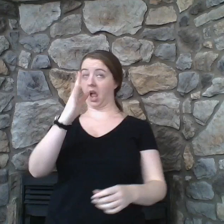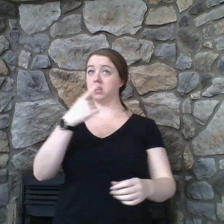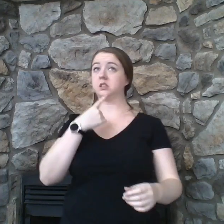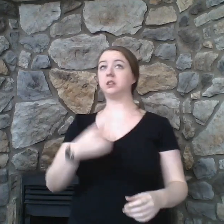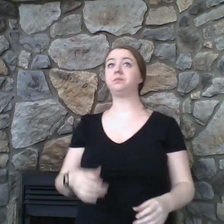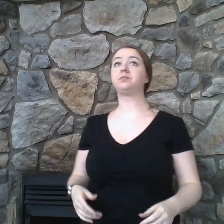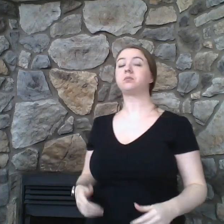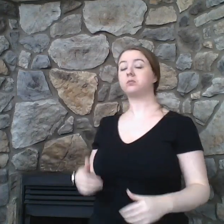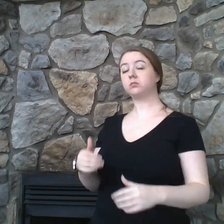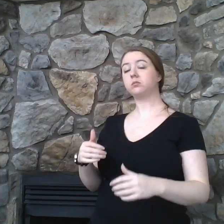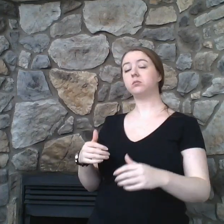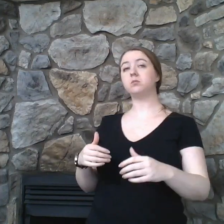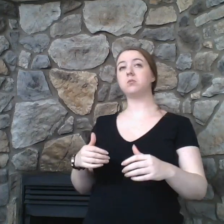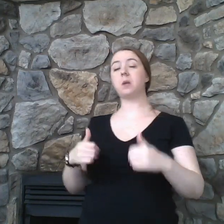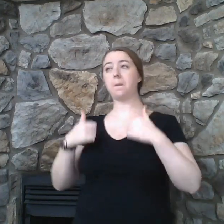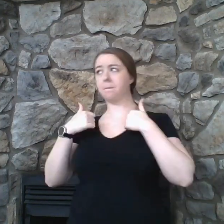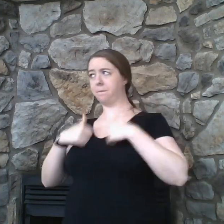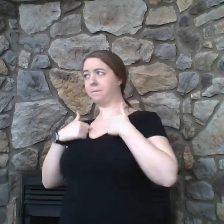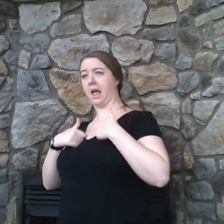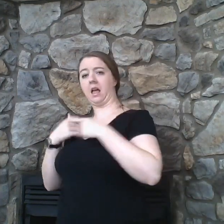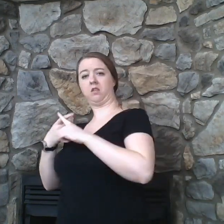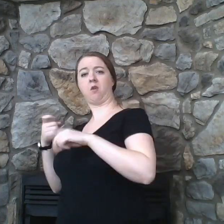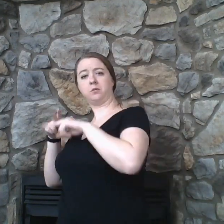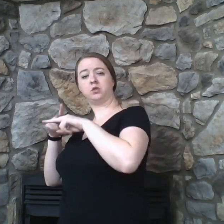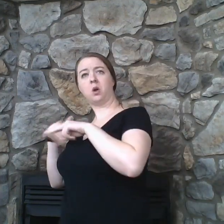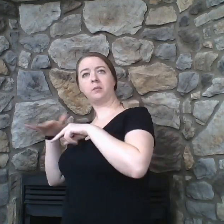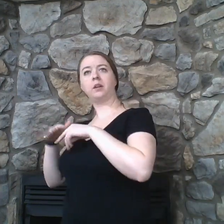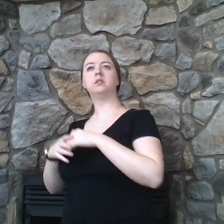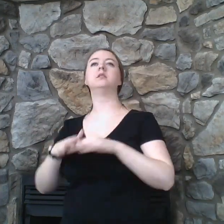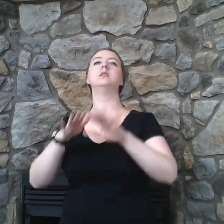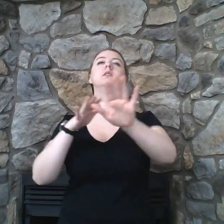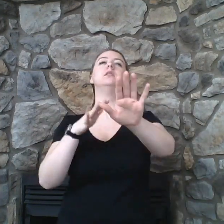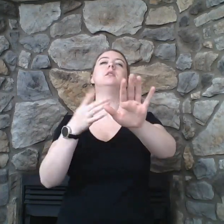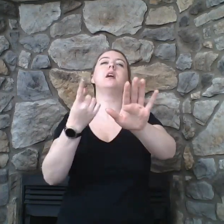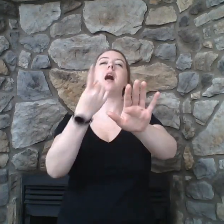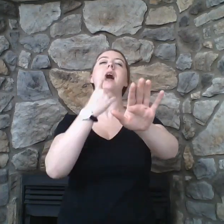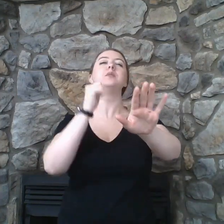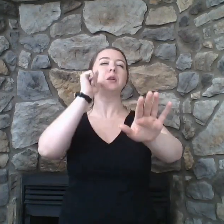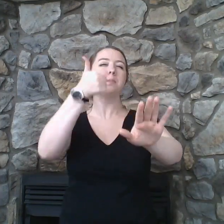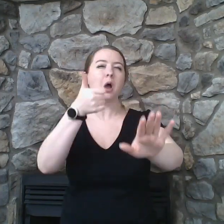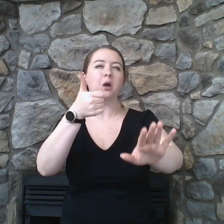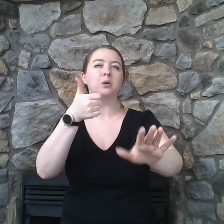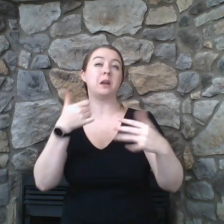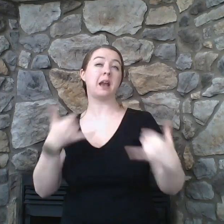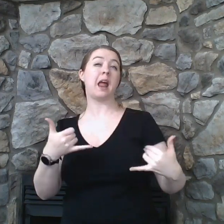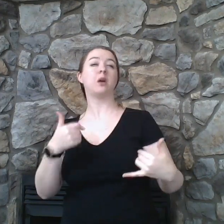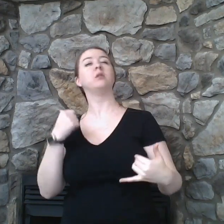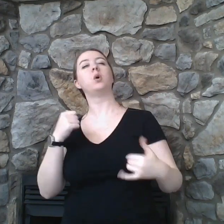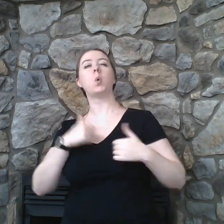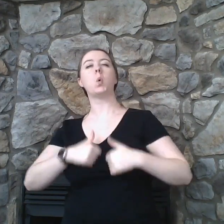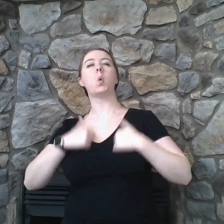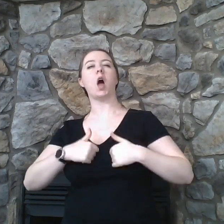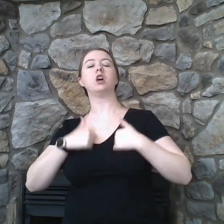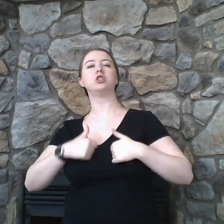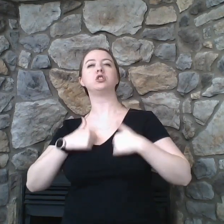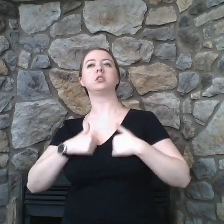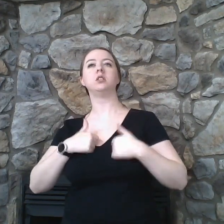Then said Kong from his bath in the salt pan, "Come and ask me about it tomorrow, 'cause I'm going to